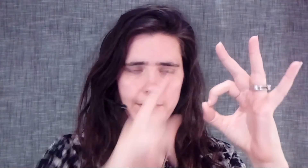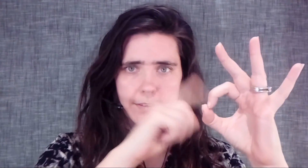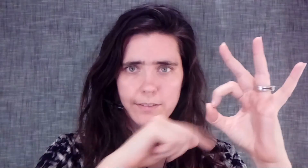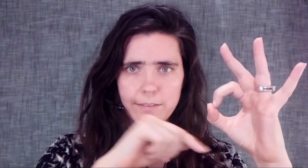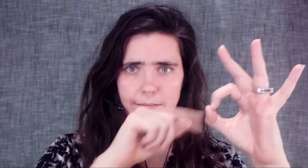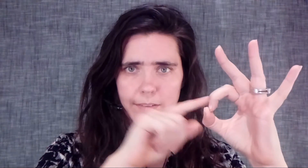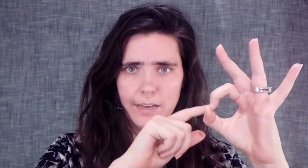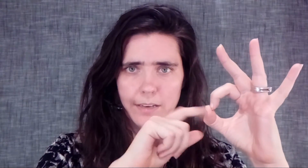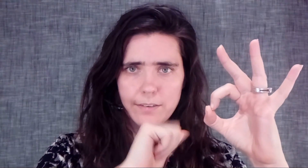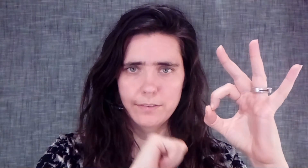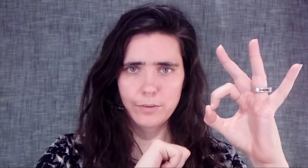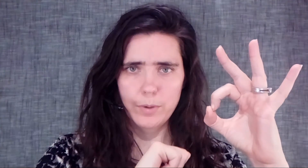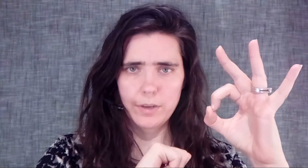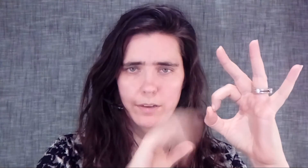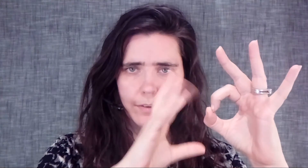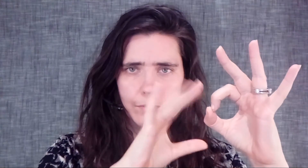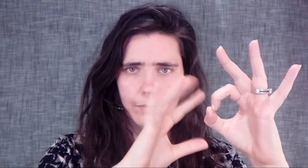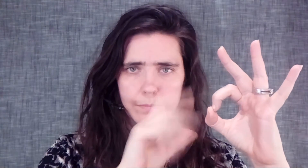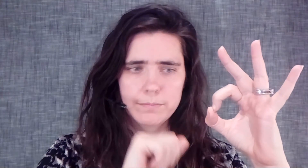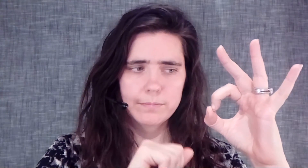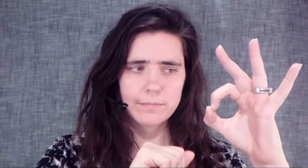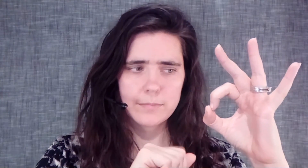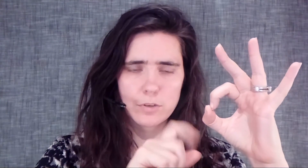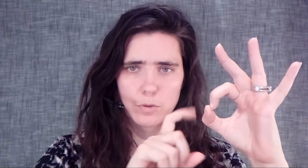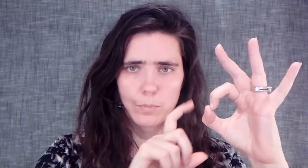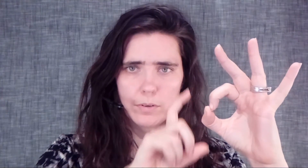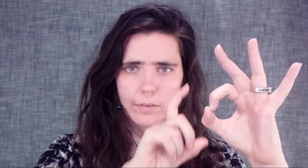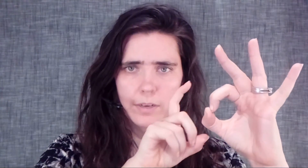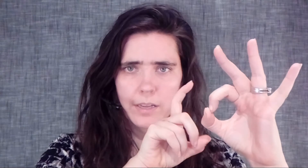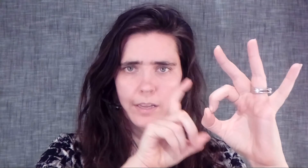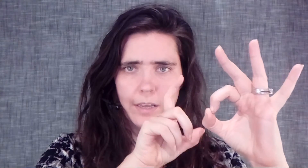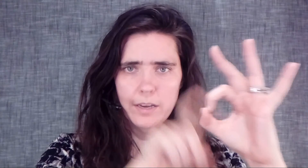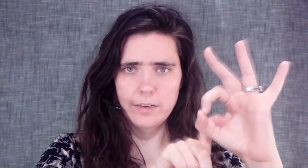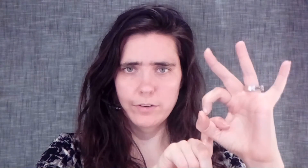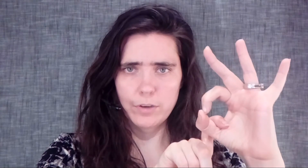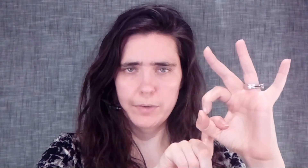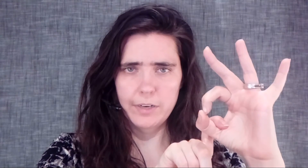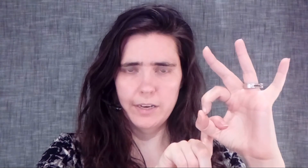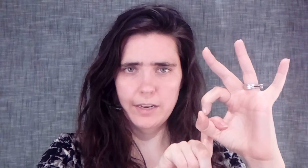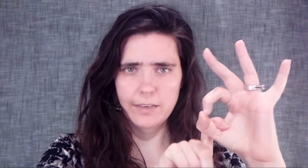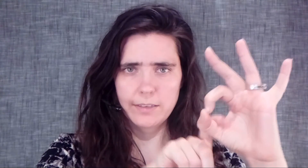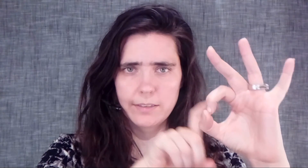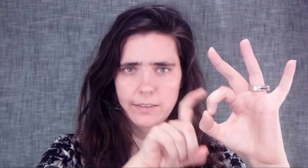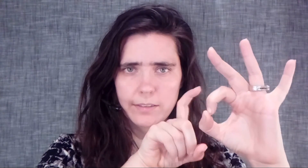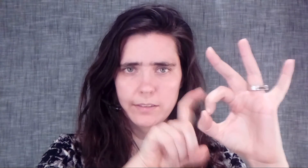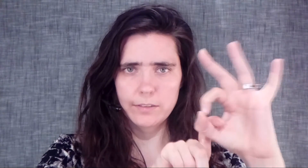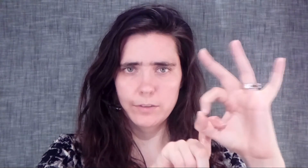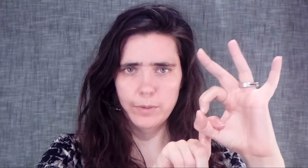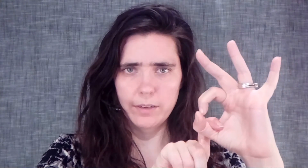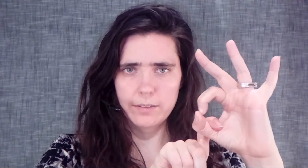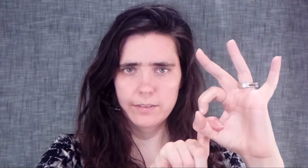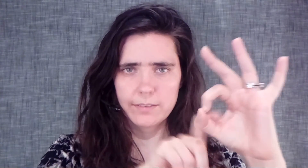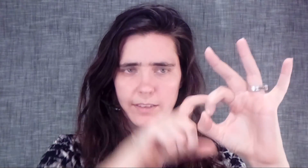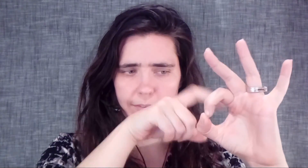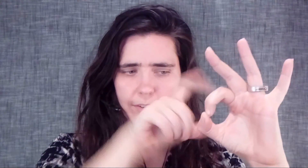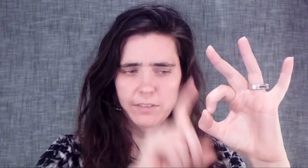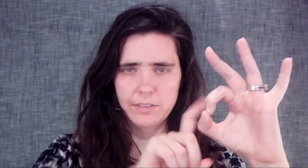hand then doing your circle part, and your dominant hand is doing kind of your little